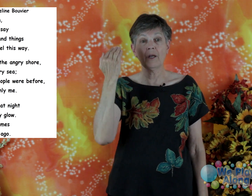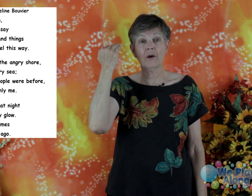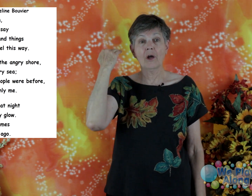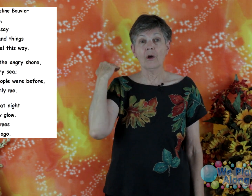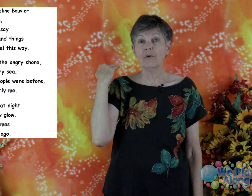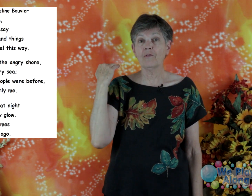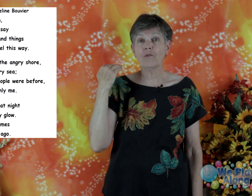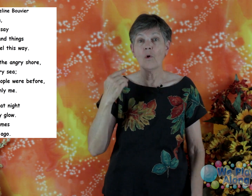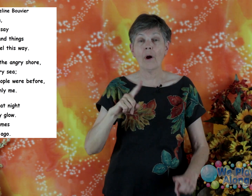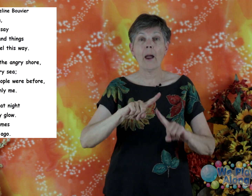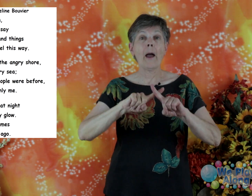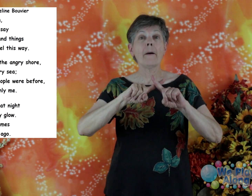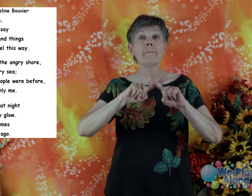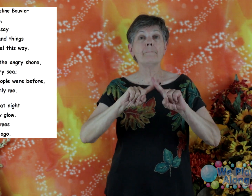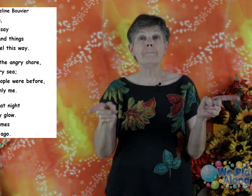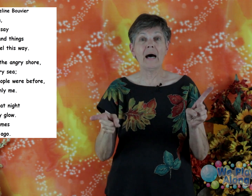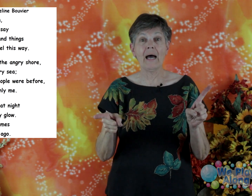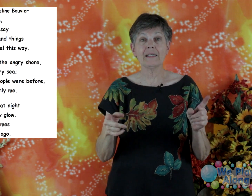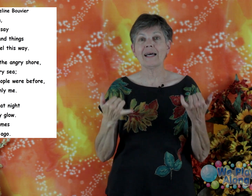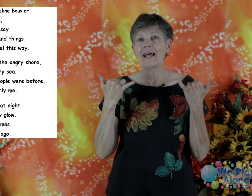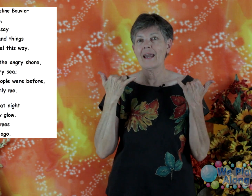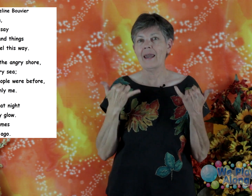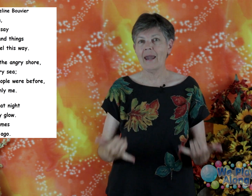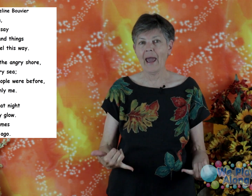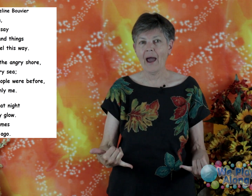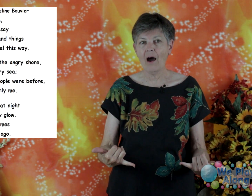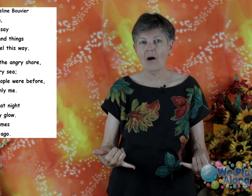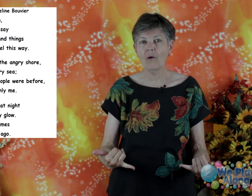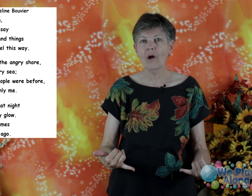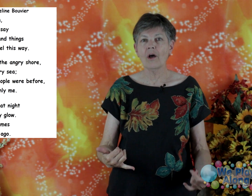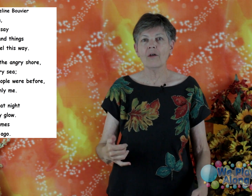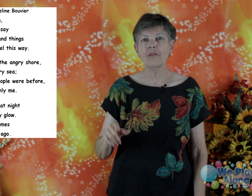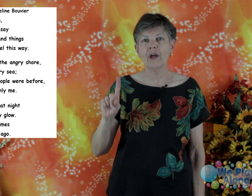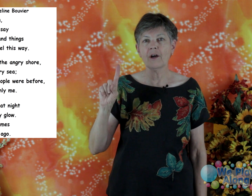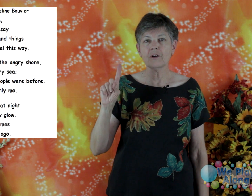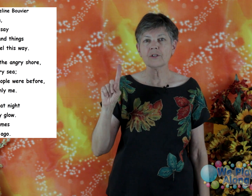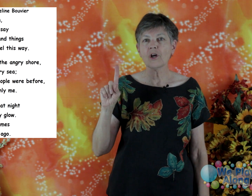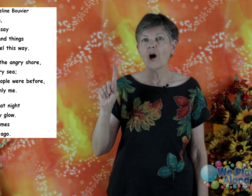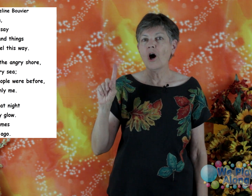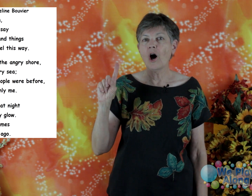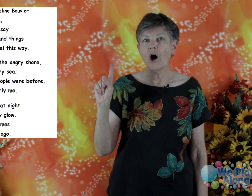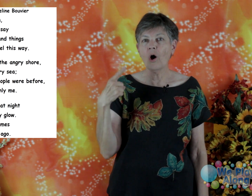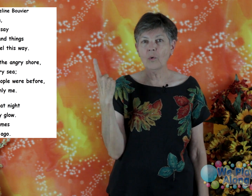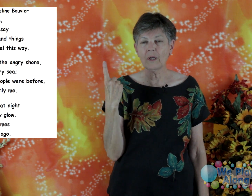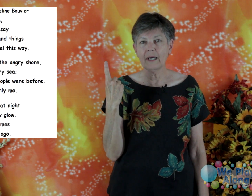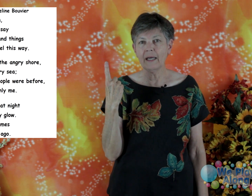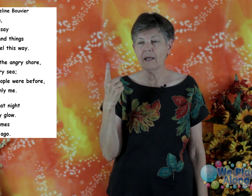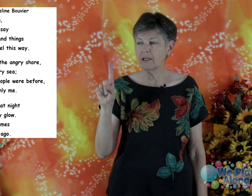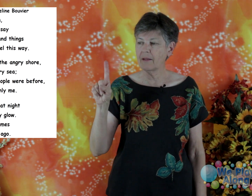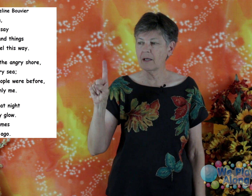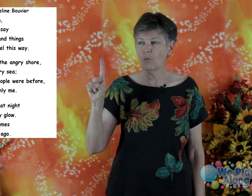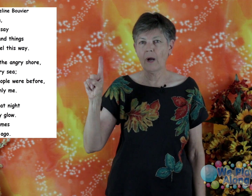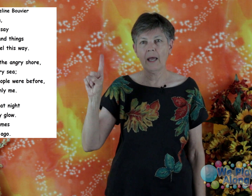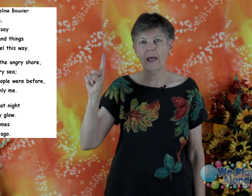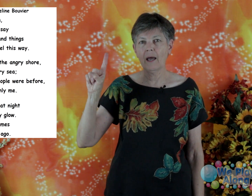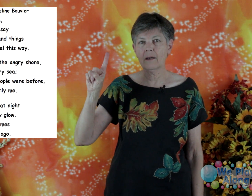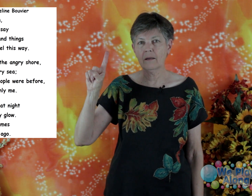here. Before, but now there's only, take that one hand,